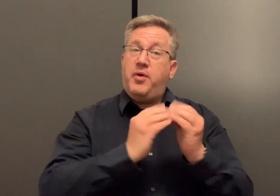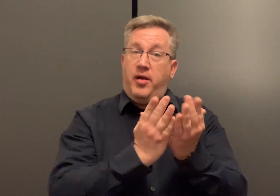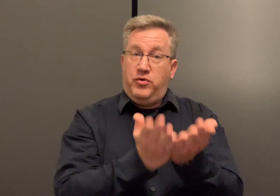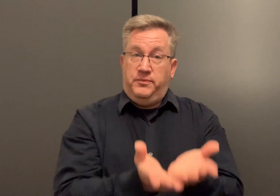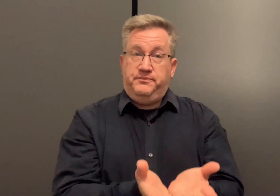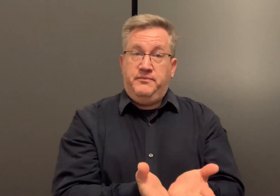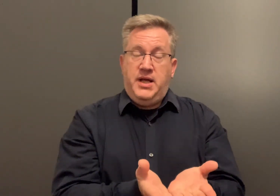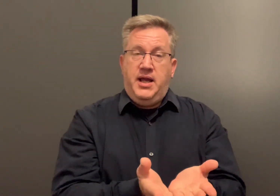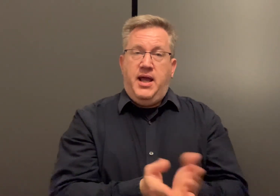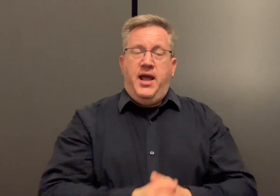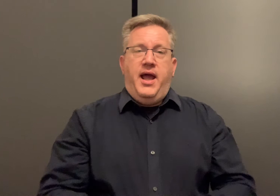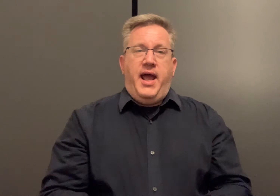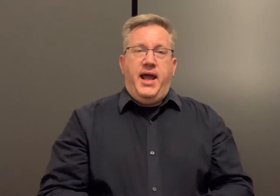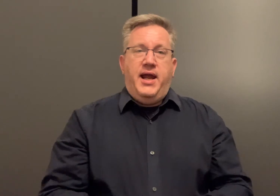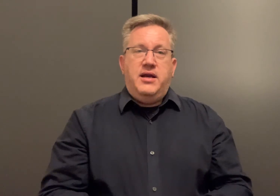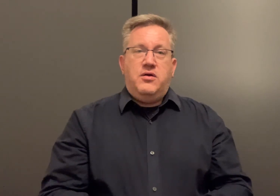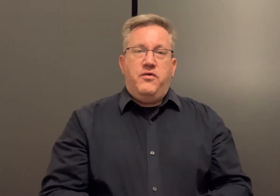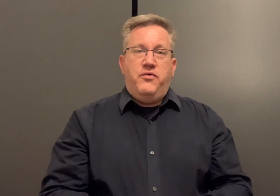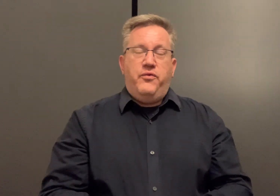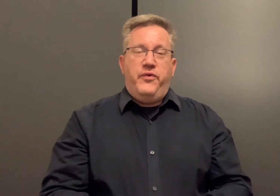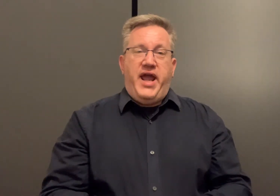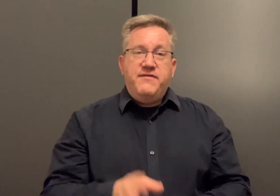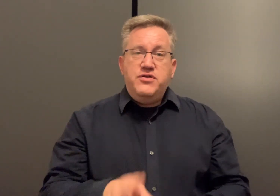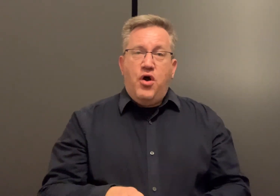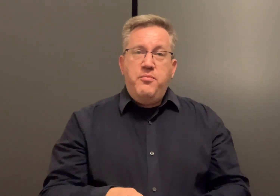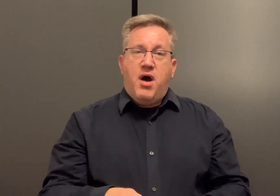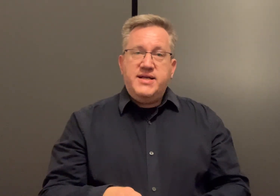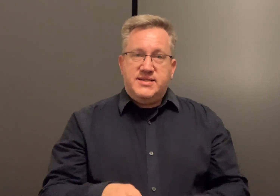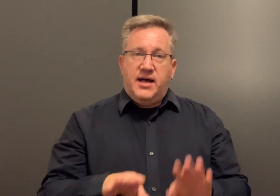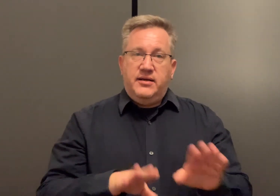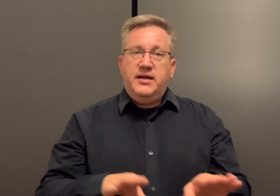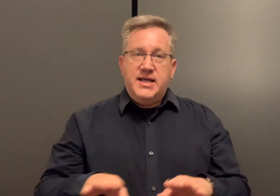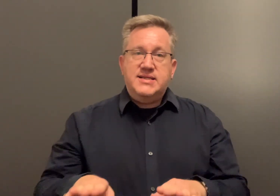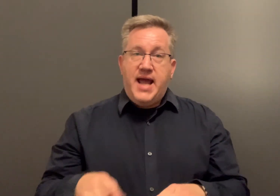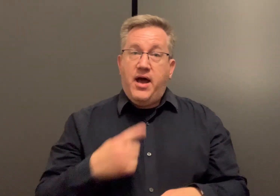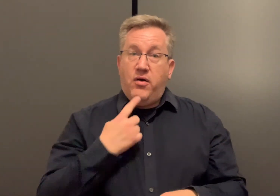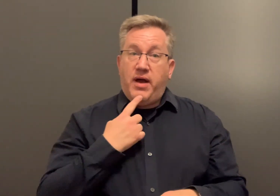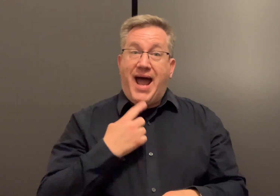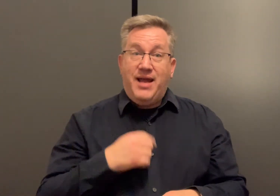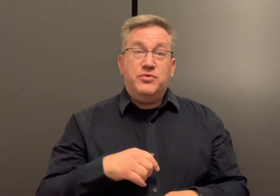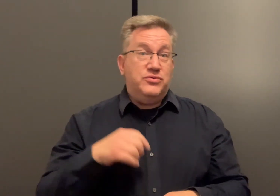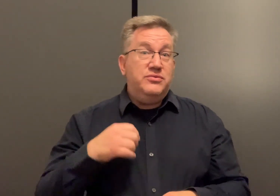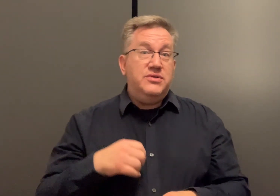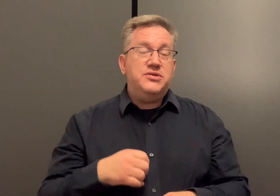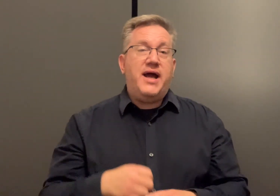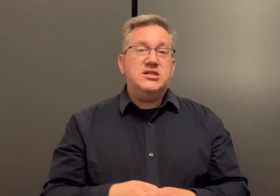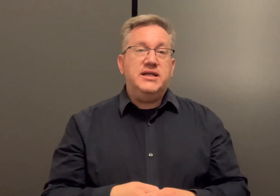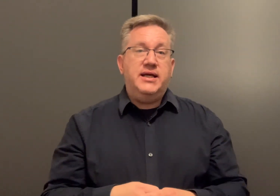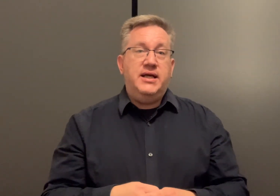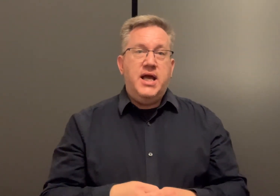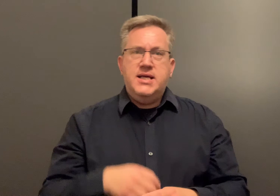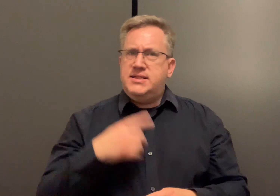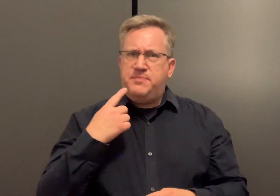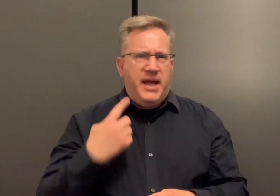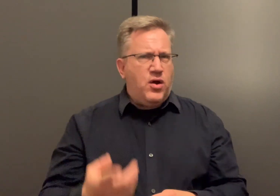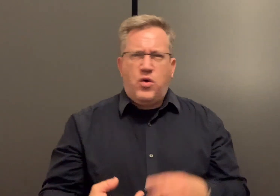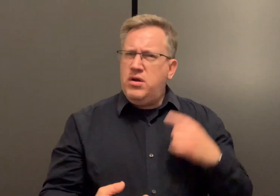Bible. And even though my son is now able to actually speak